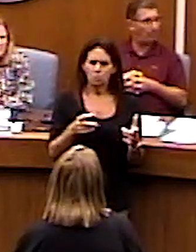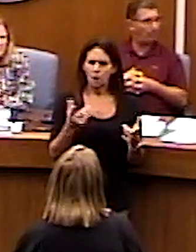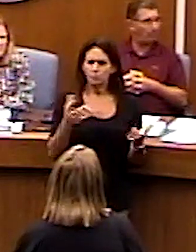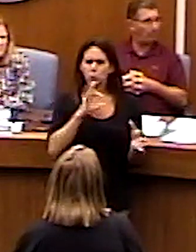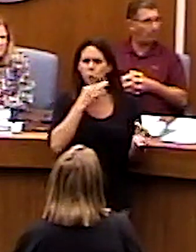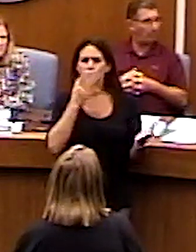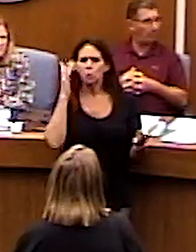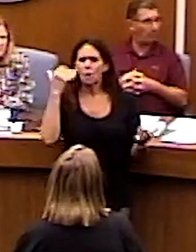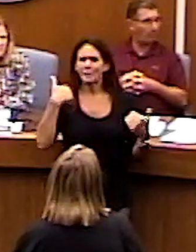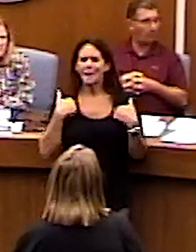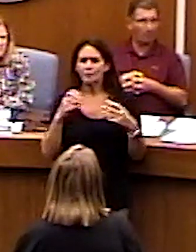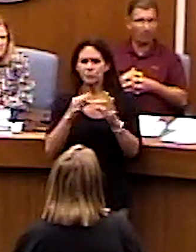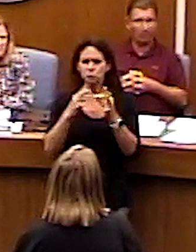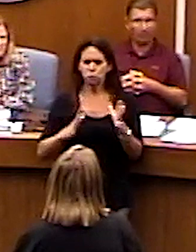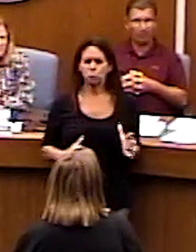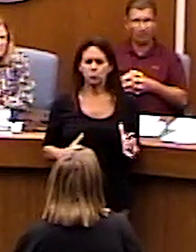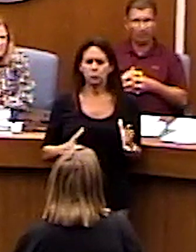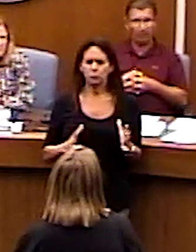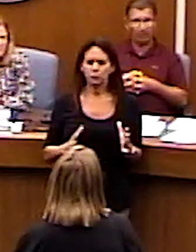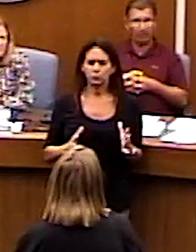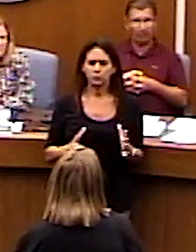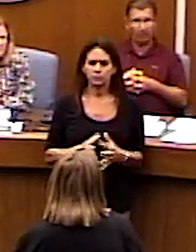an interpreter, ma'am?